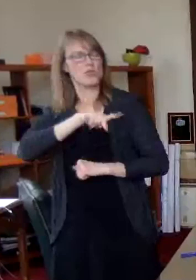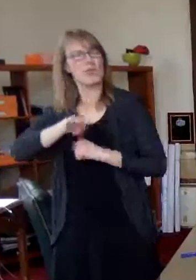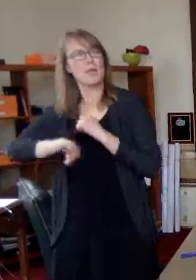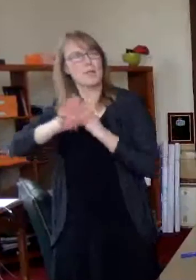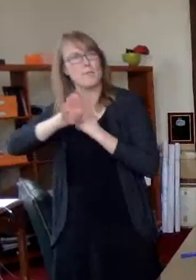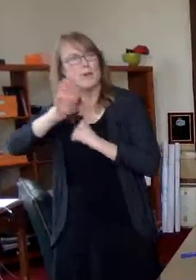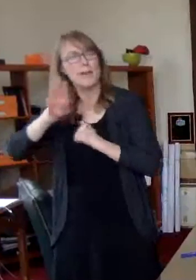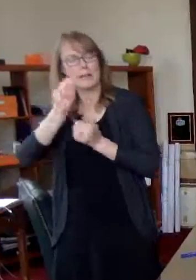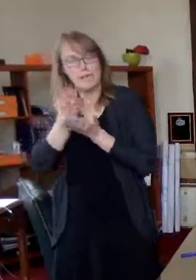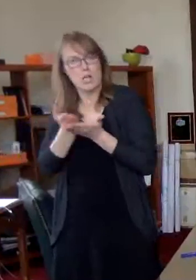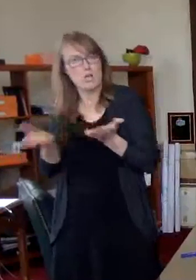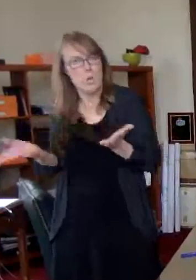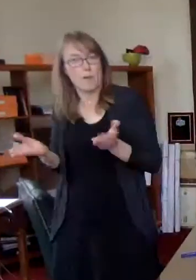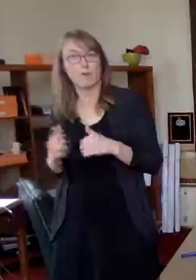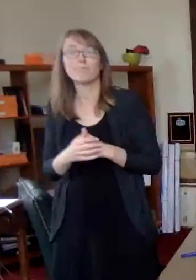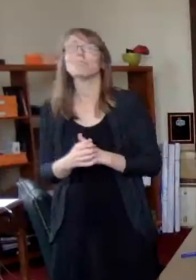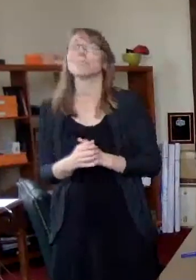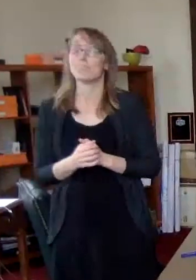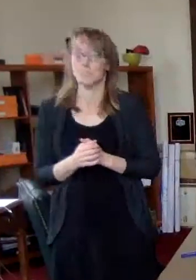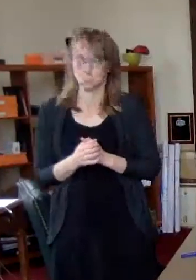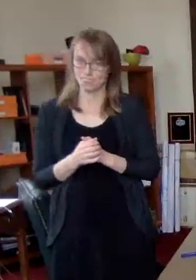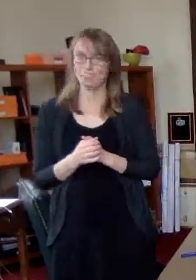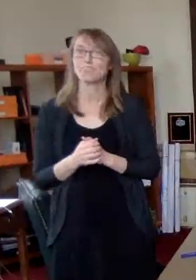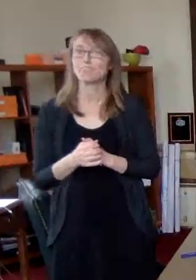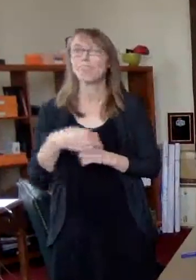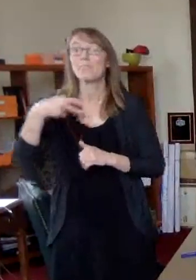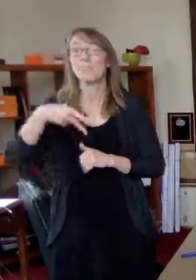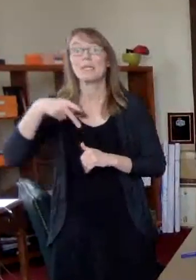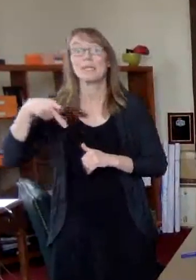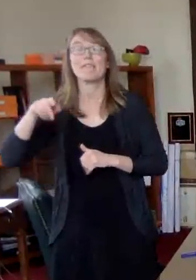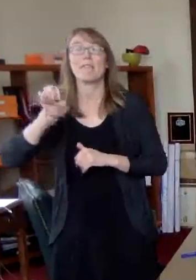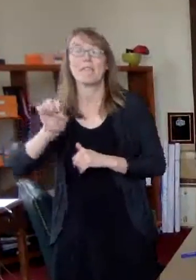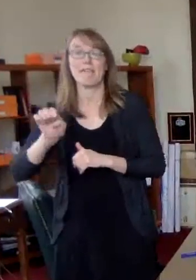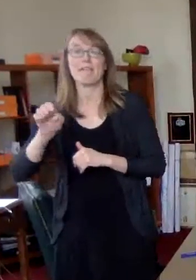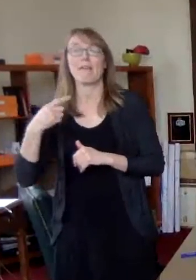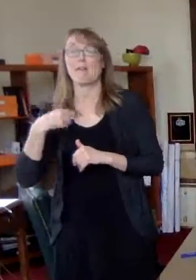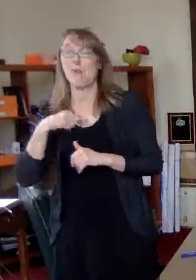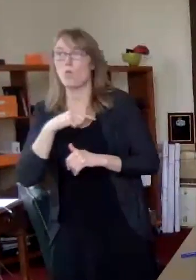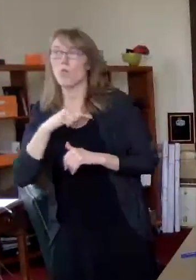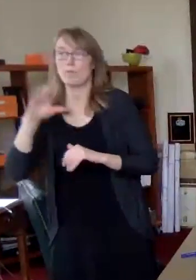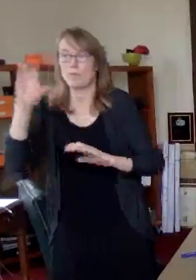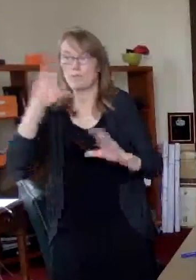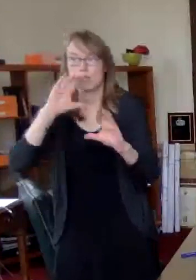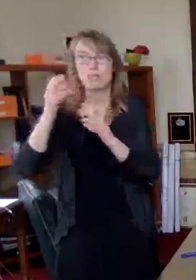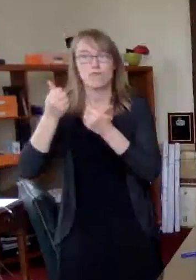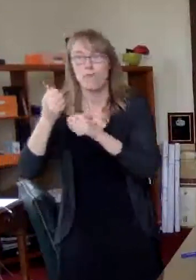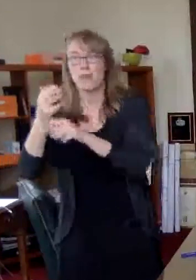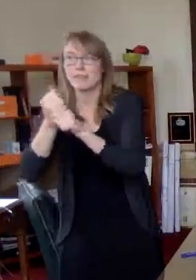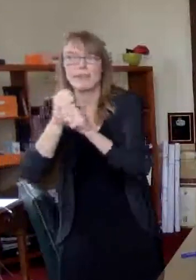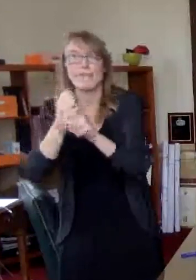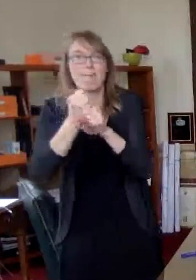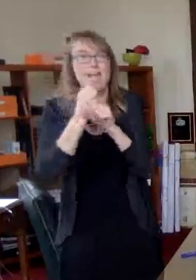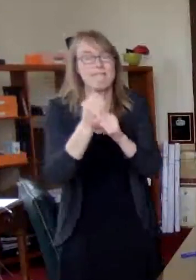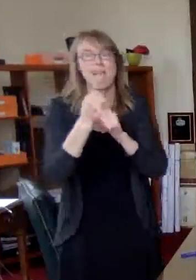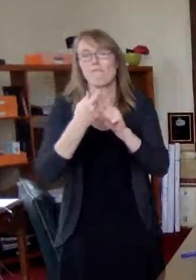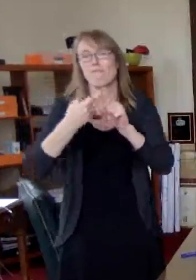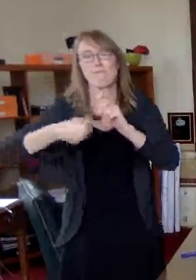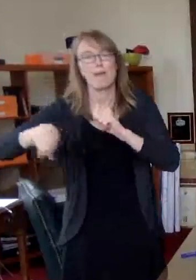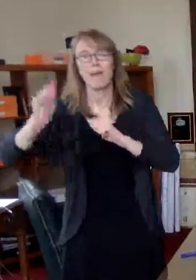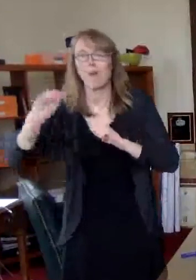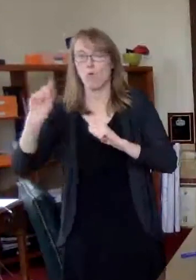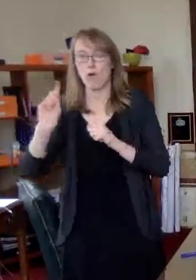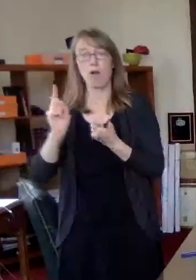protective equipment. We have been sourcing this everywhere we can find it. So masks, goggles,